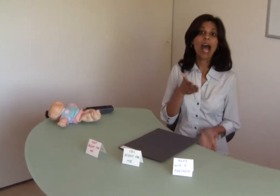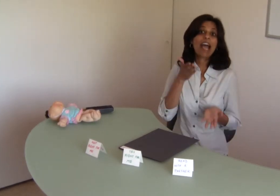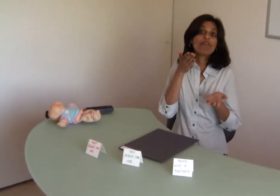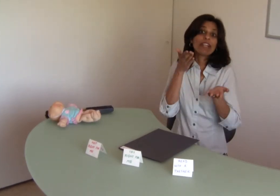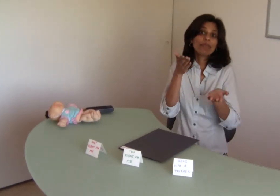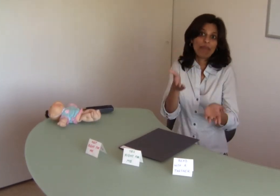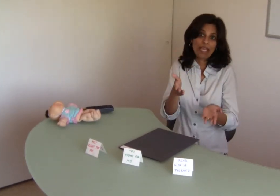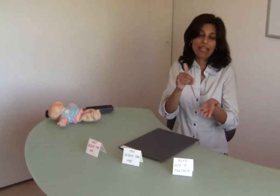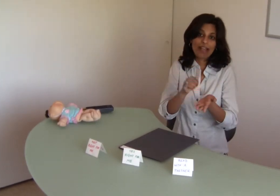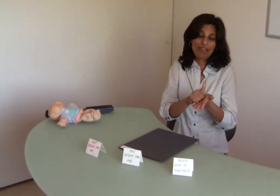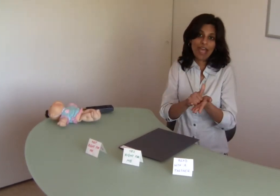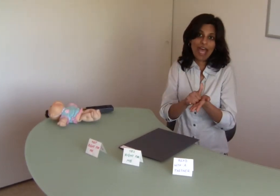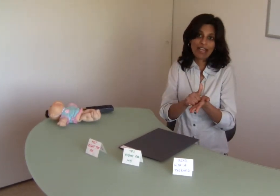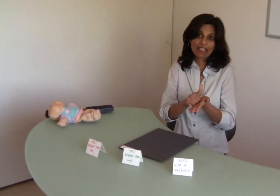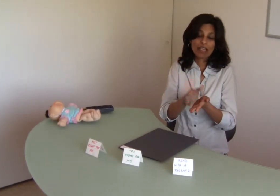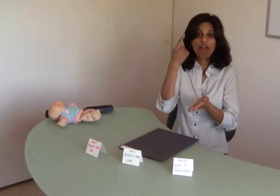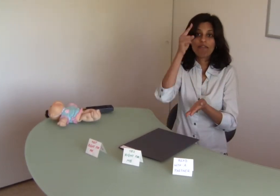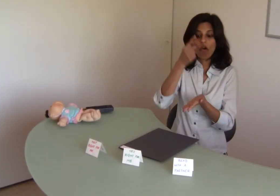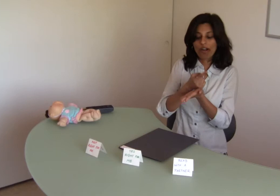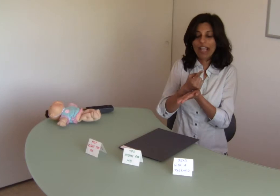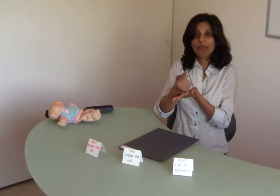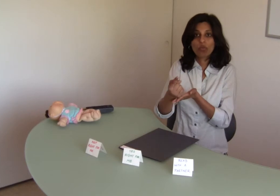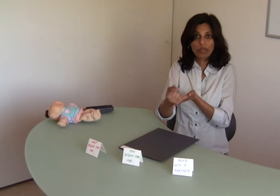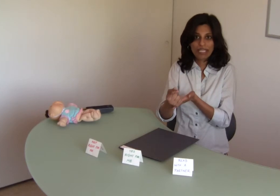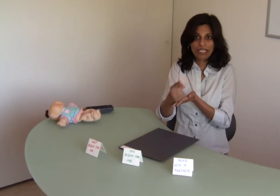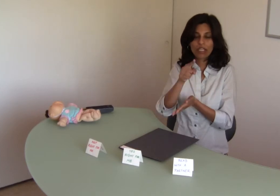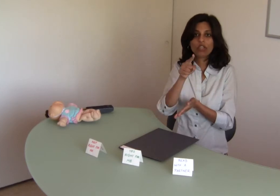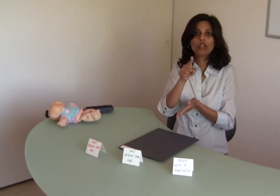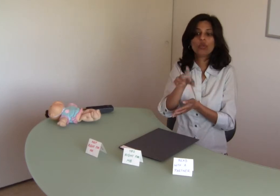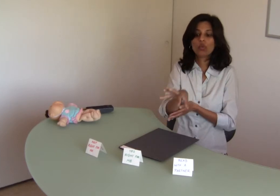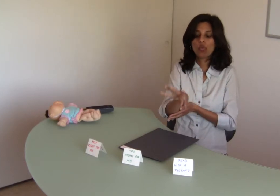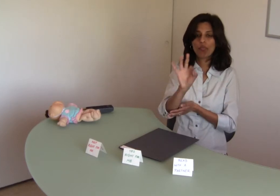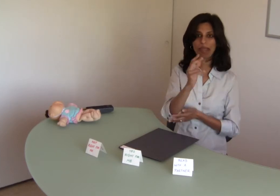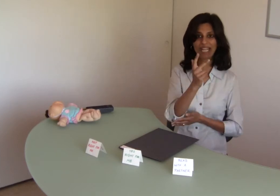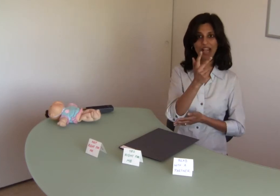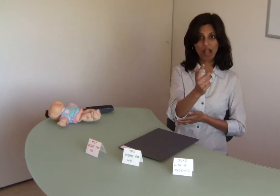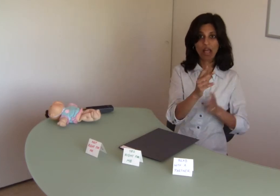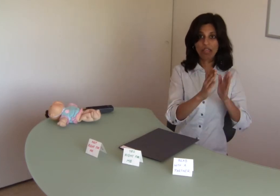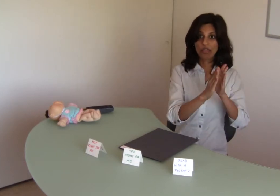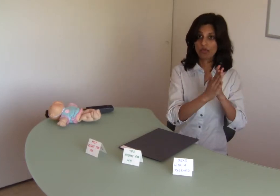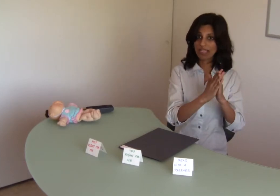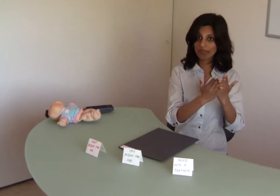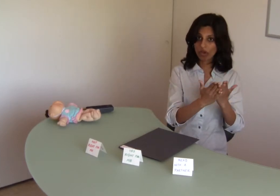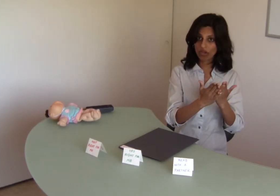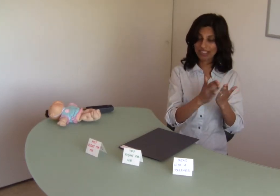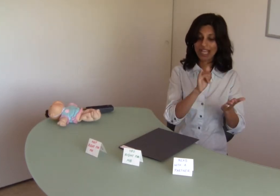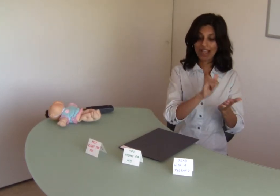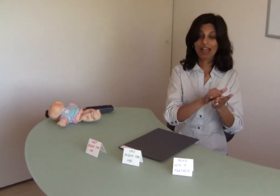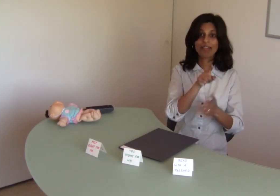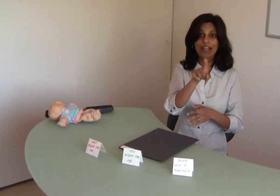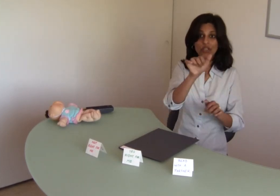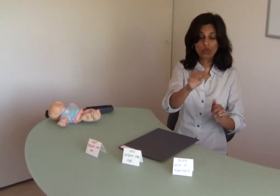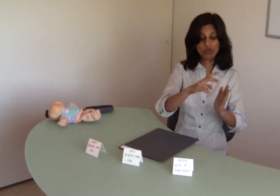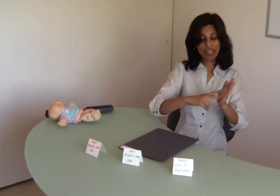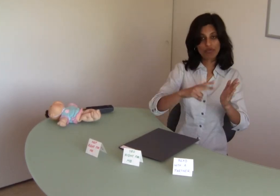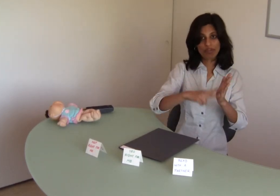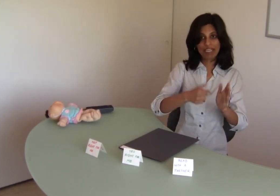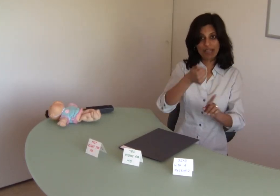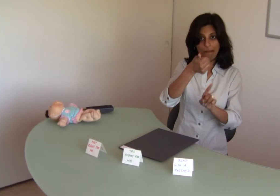I recommend that for a week you pick 3 books that you can read